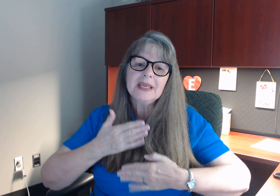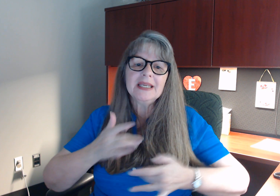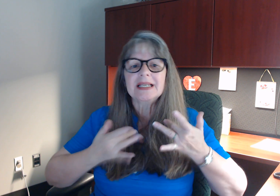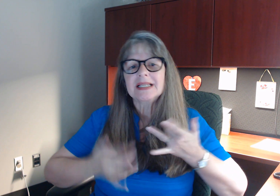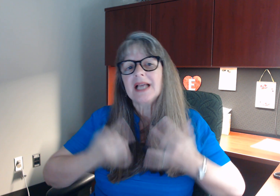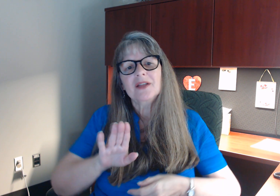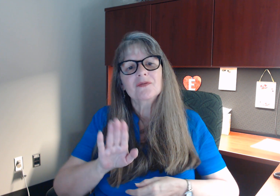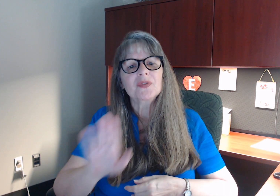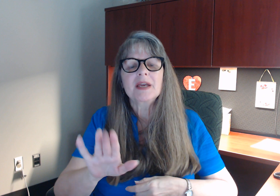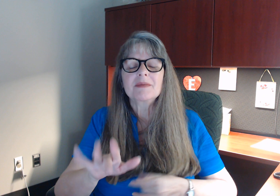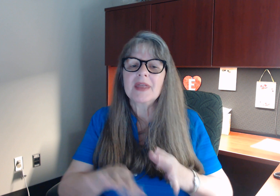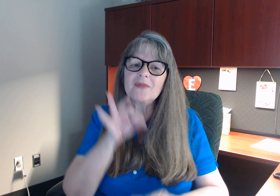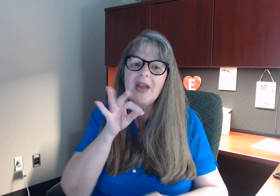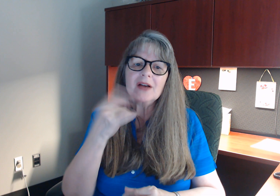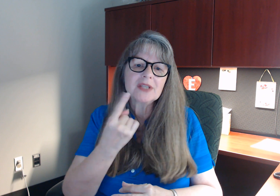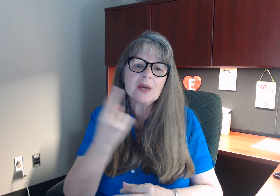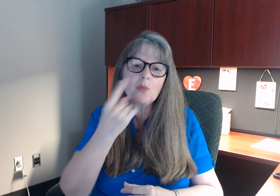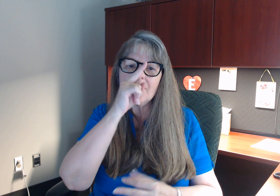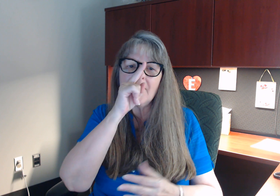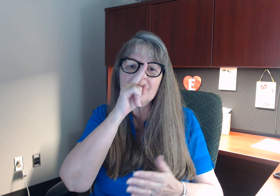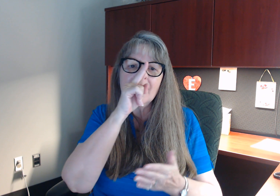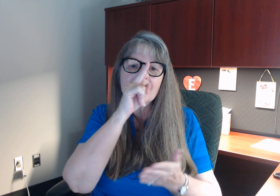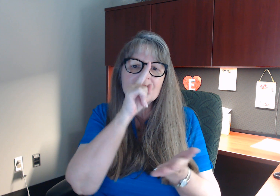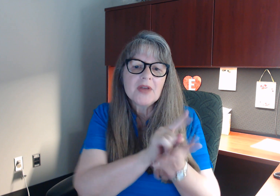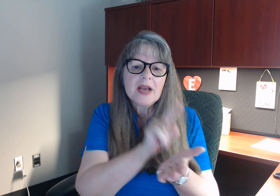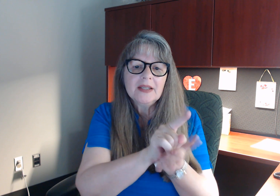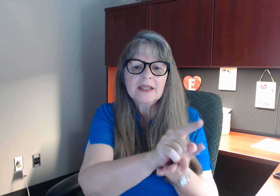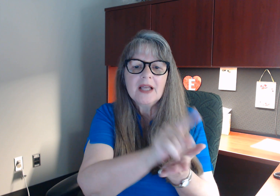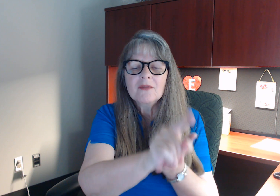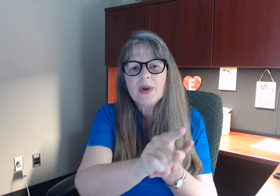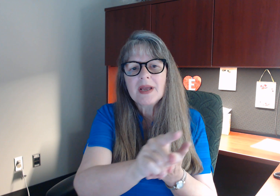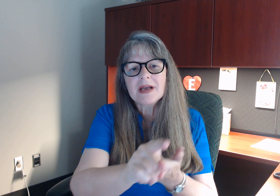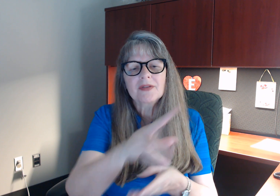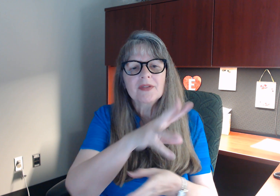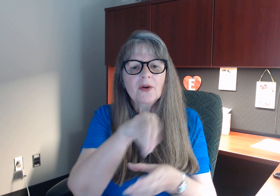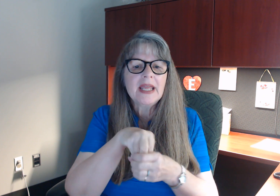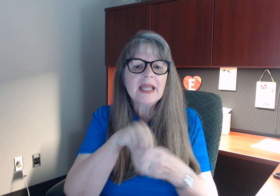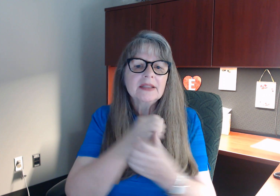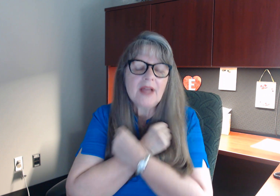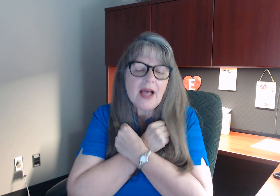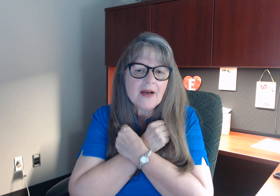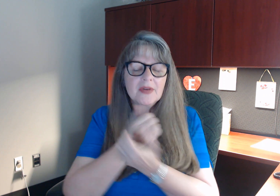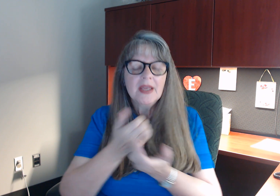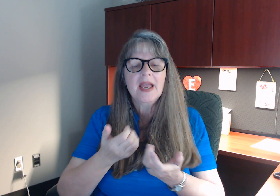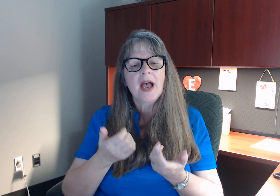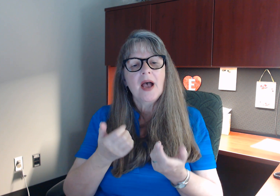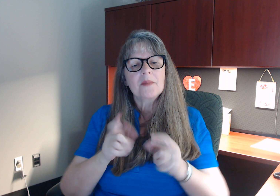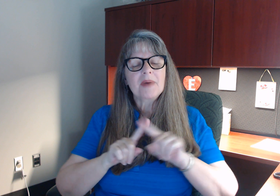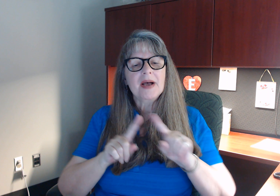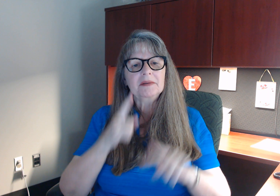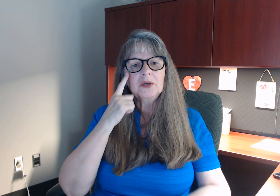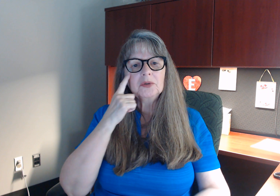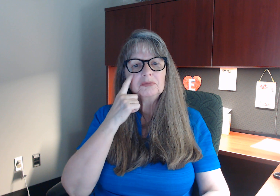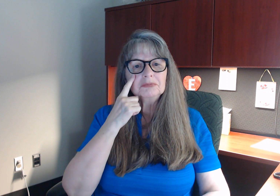and excited for them. They found someone they fell in love with, and they're in love. But